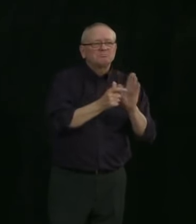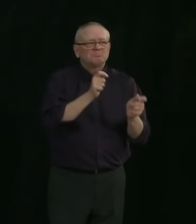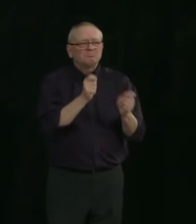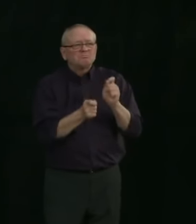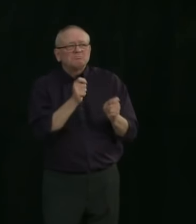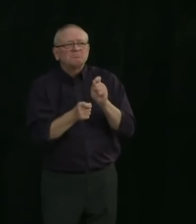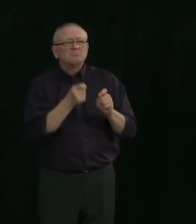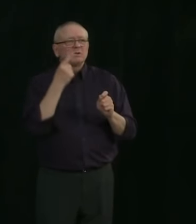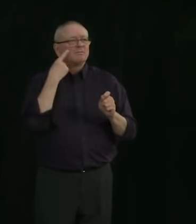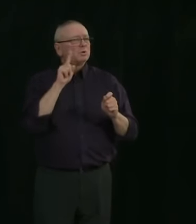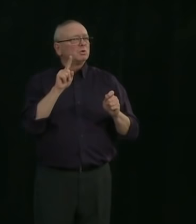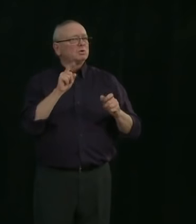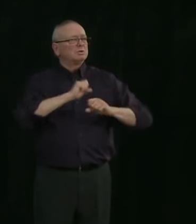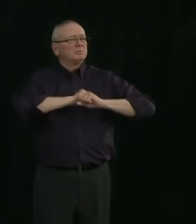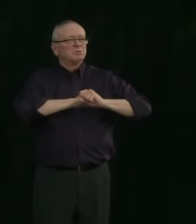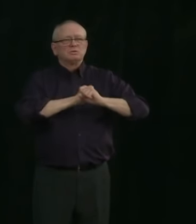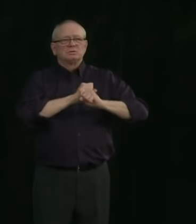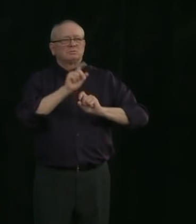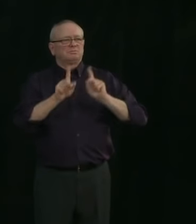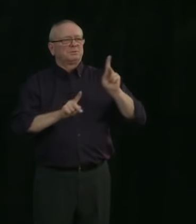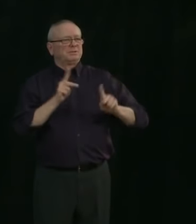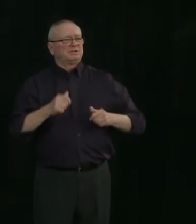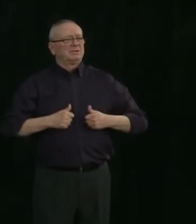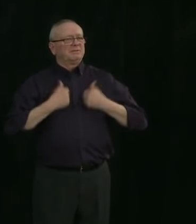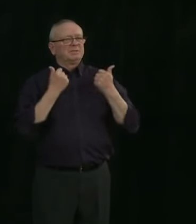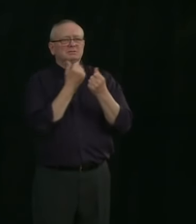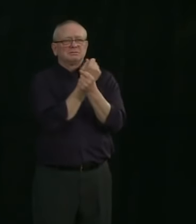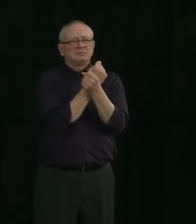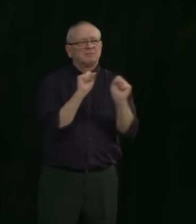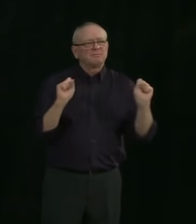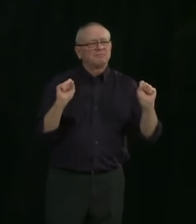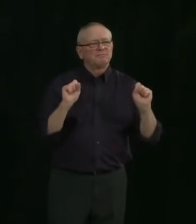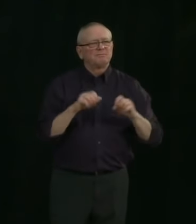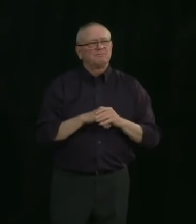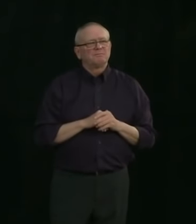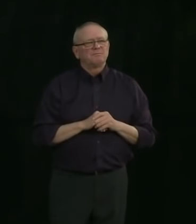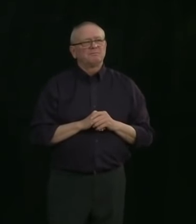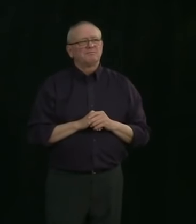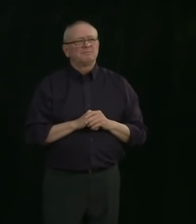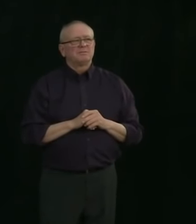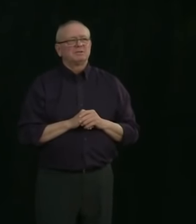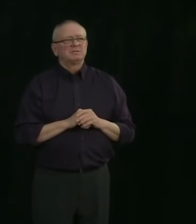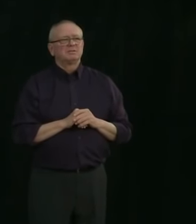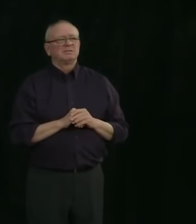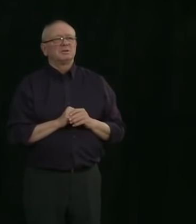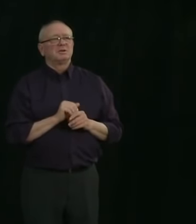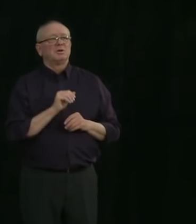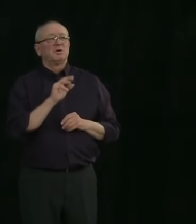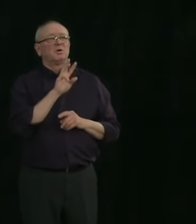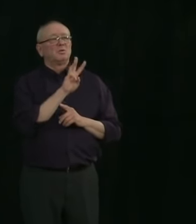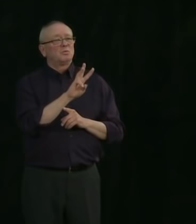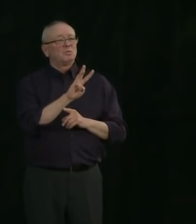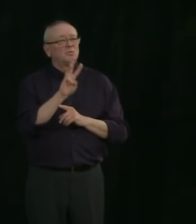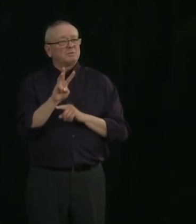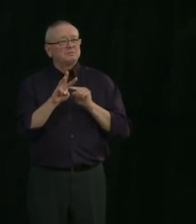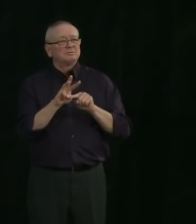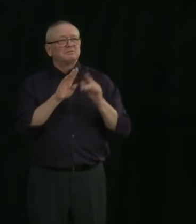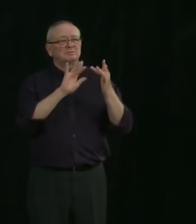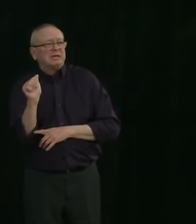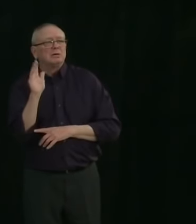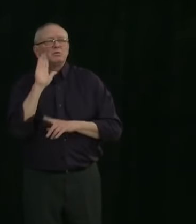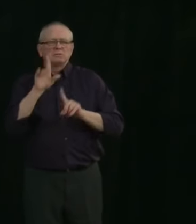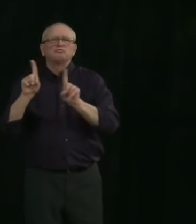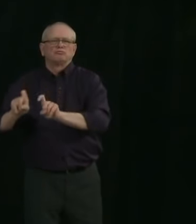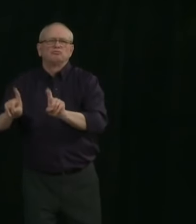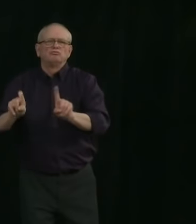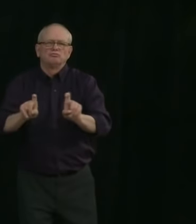called non-health setting workplace guidance that talks about the things that need to happen in any work site